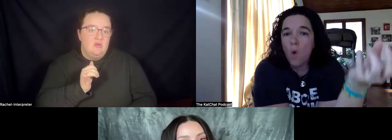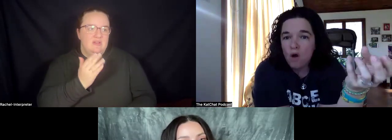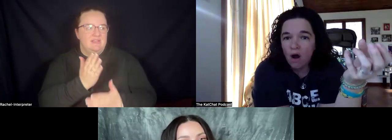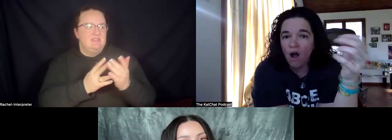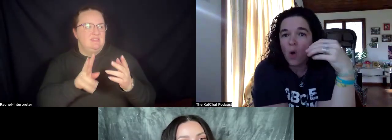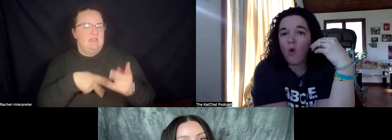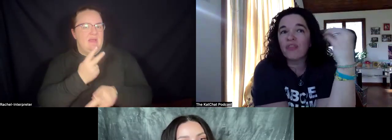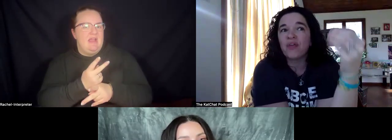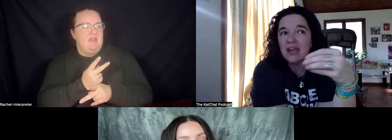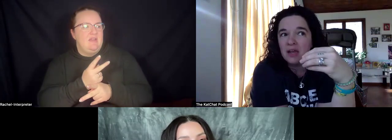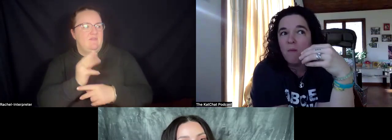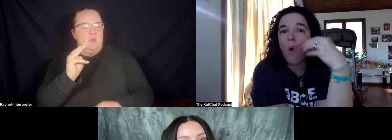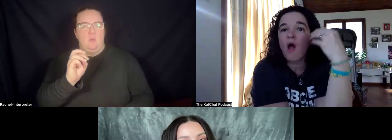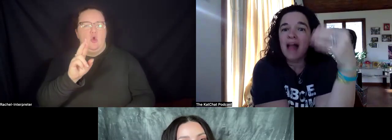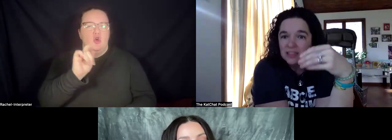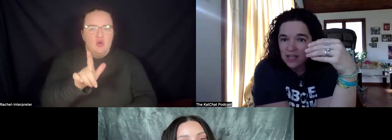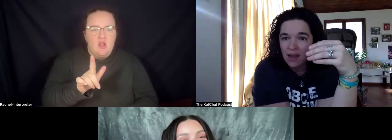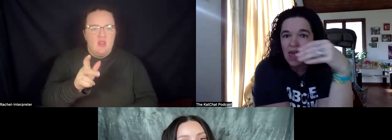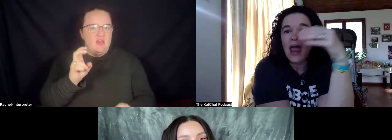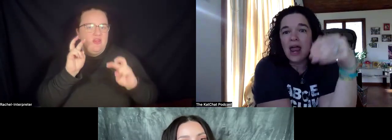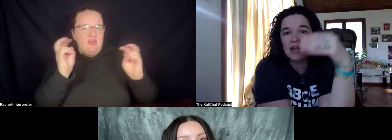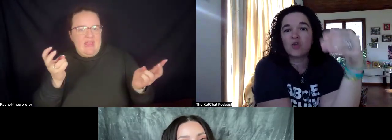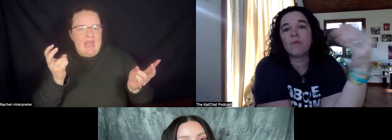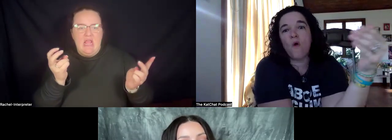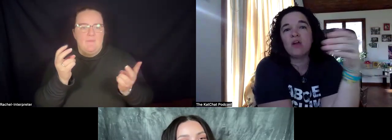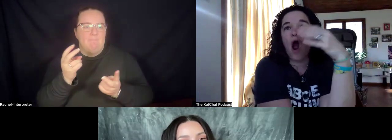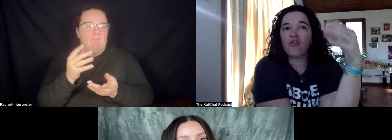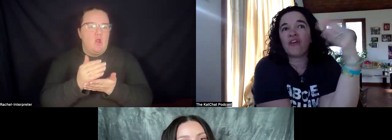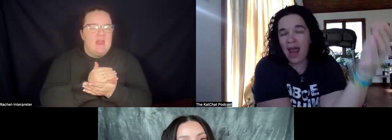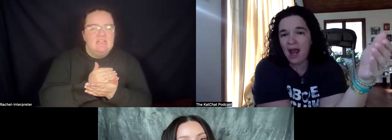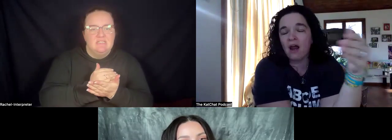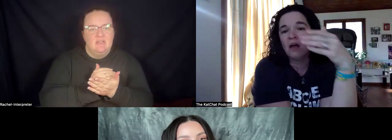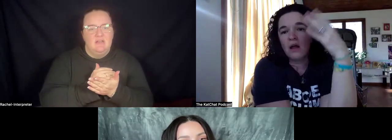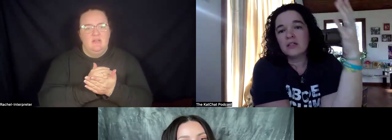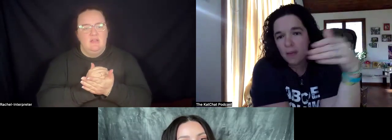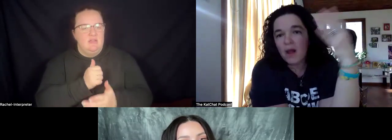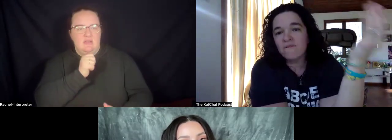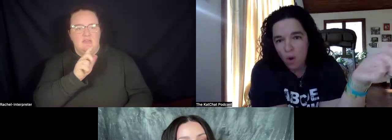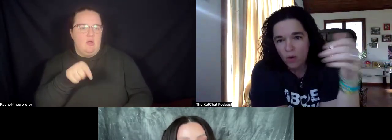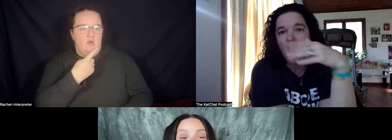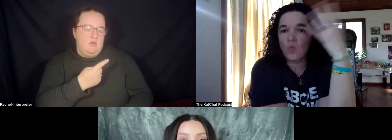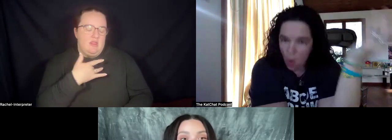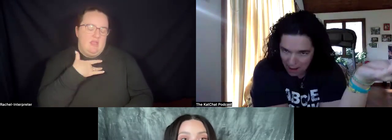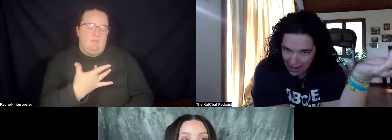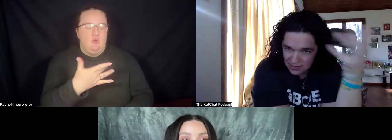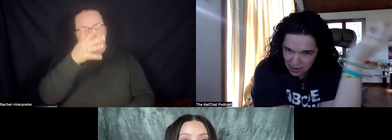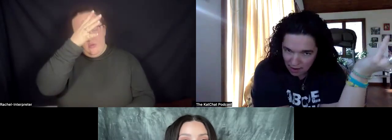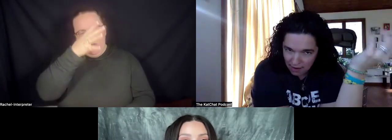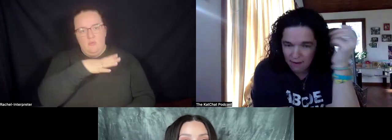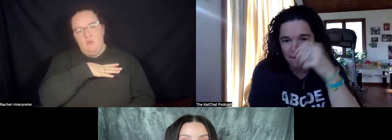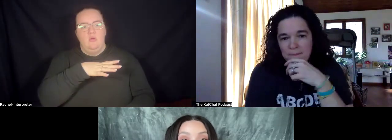a moral or a theme or a lesson into the movie other than an typical formula